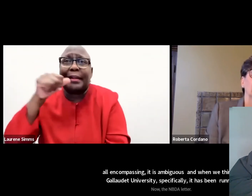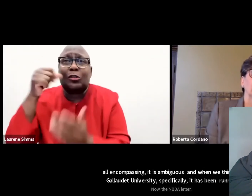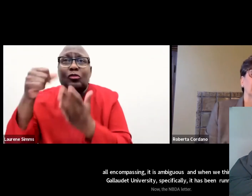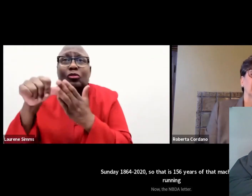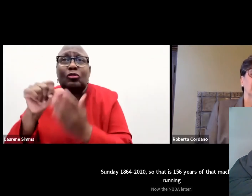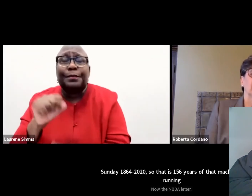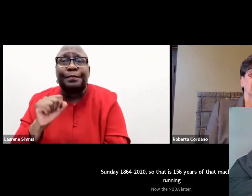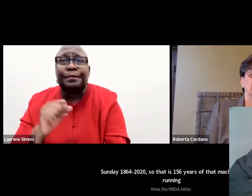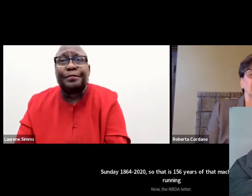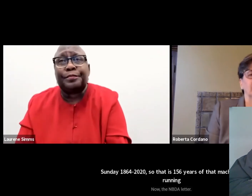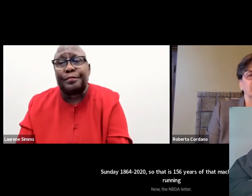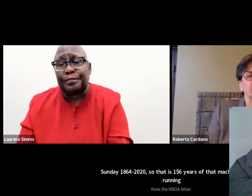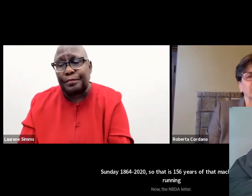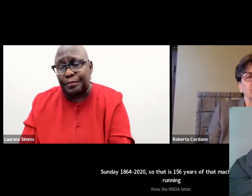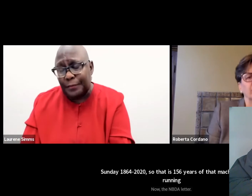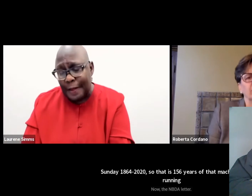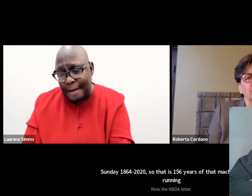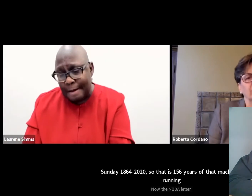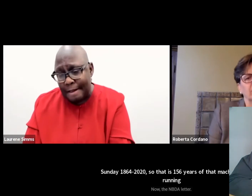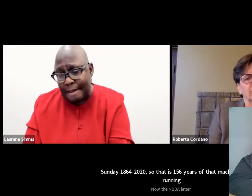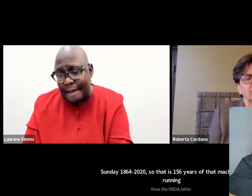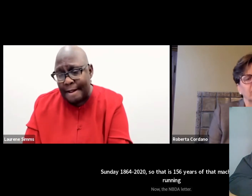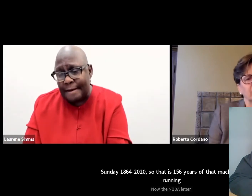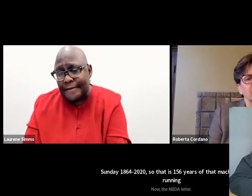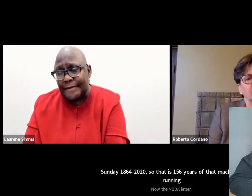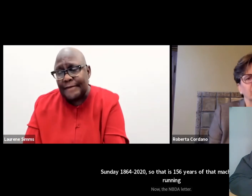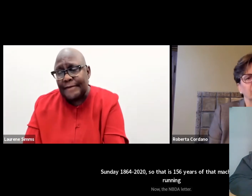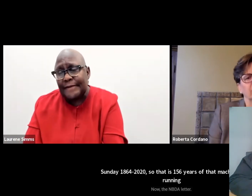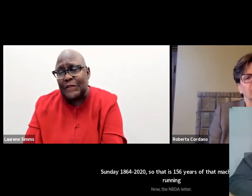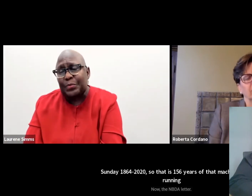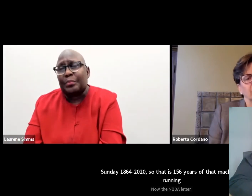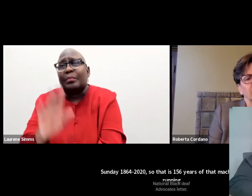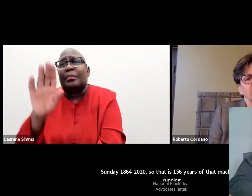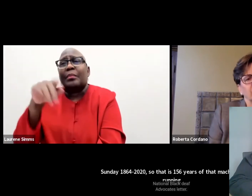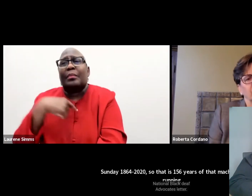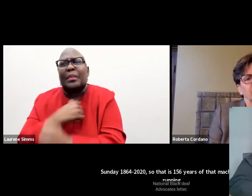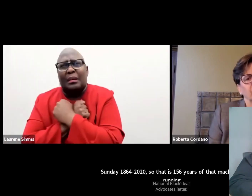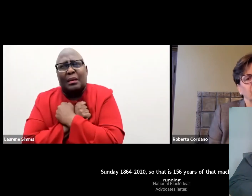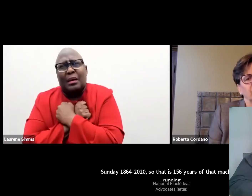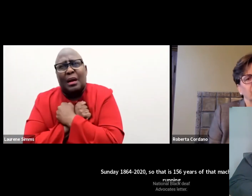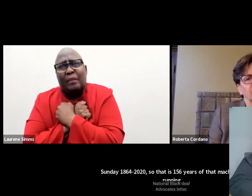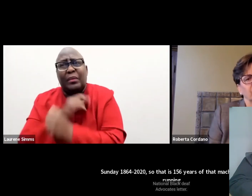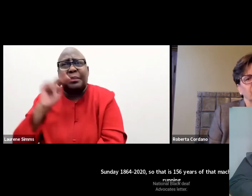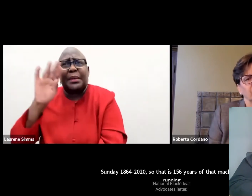Now to discuss the BMDA letter.